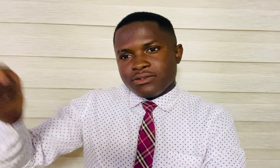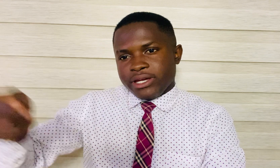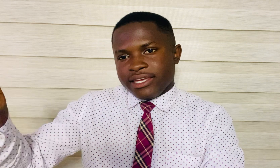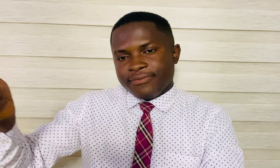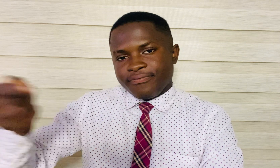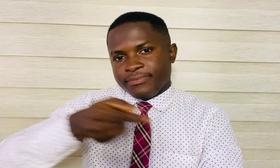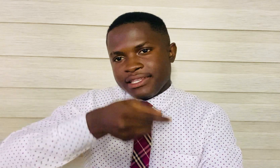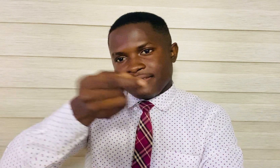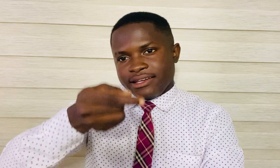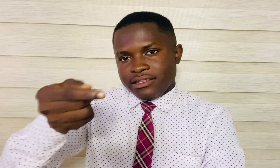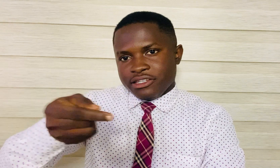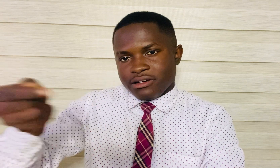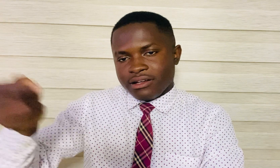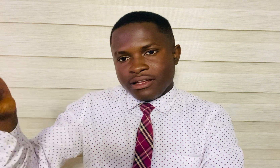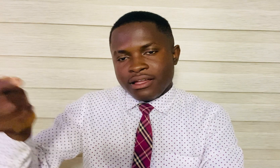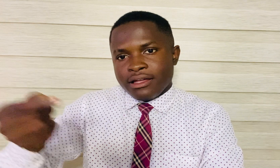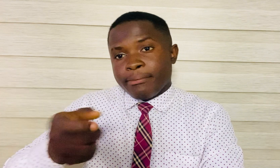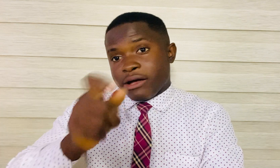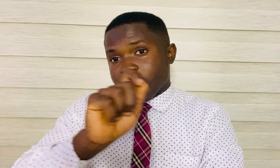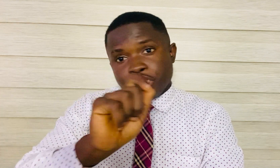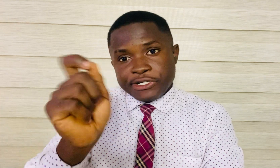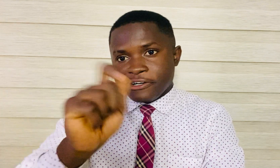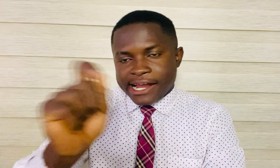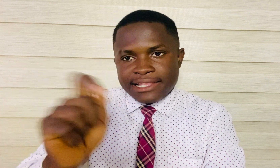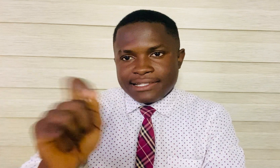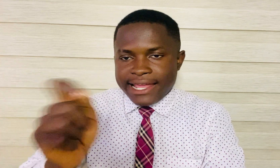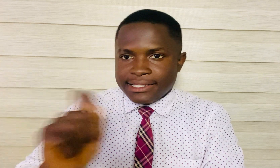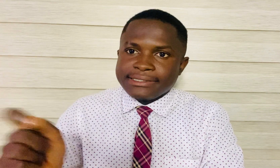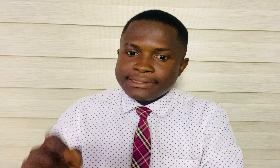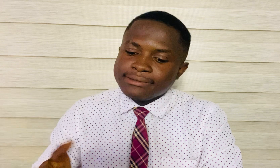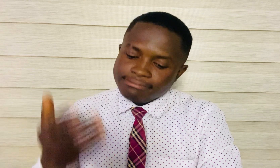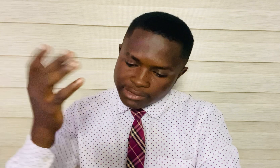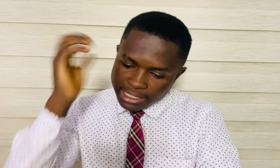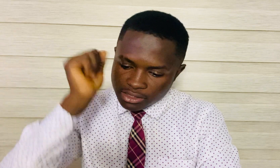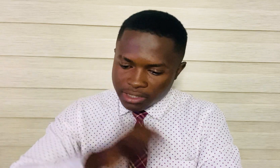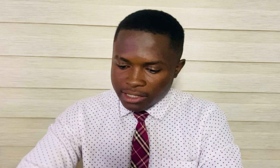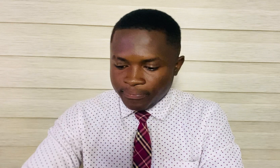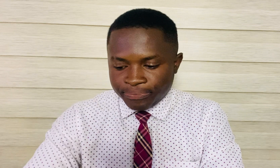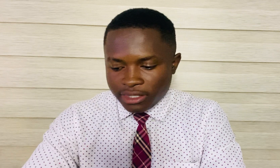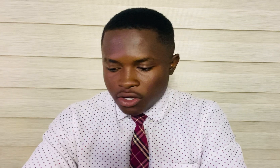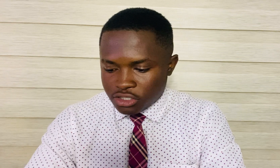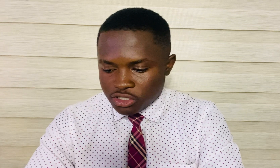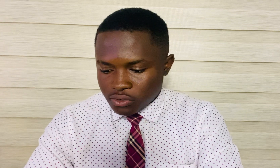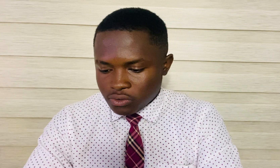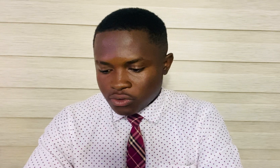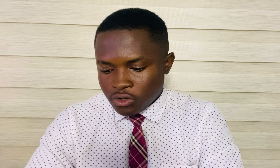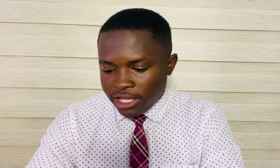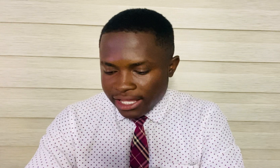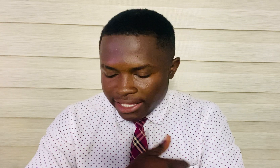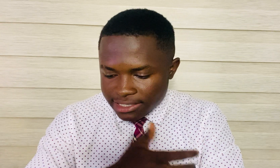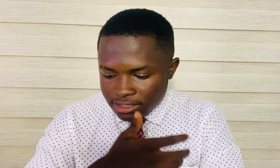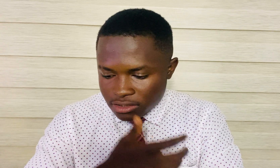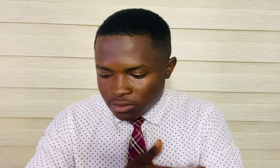way, signature. But when you do right like this, that's one also is